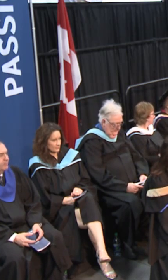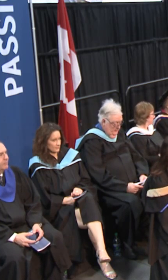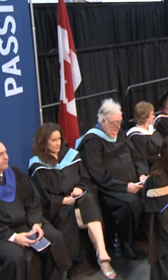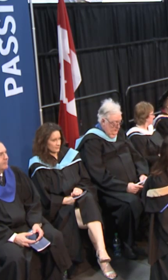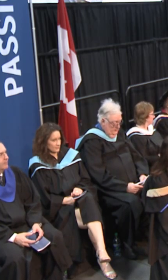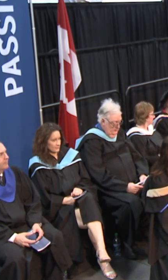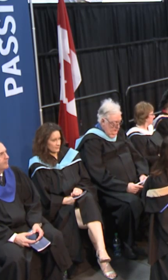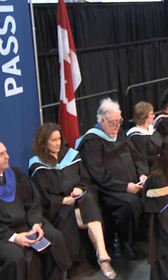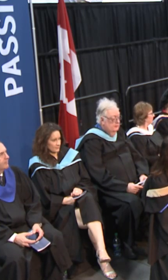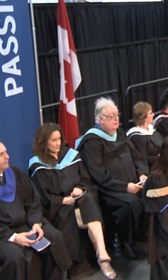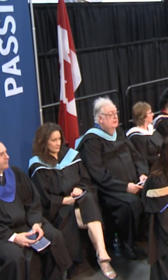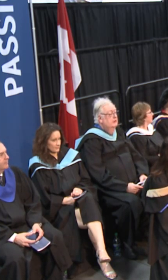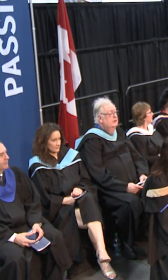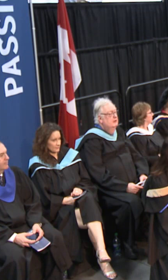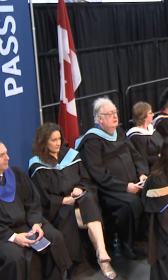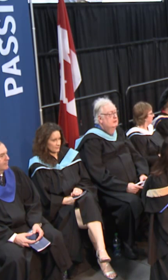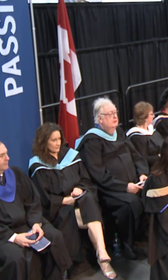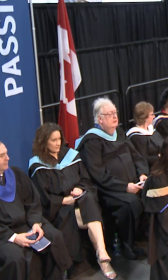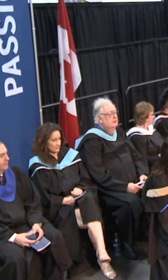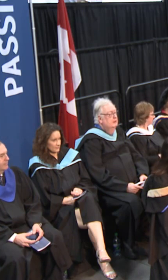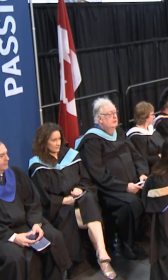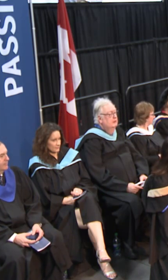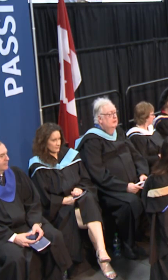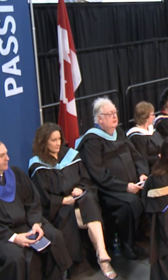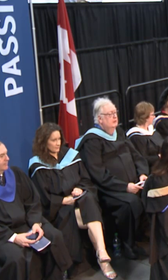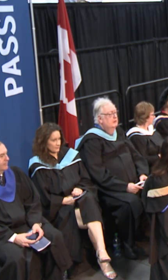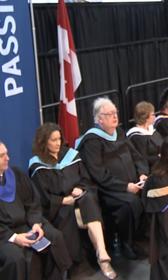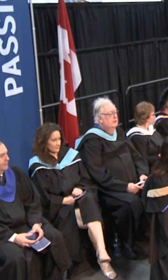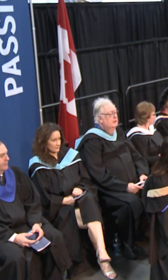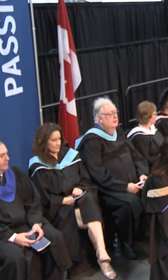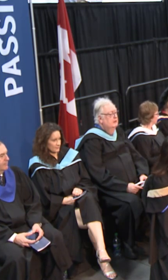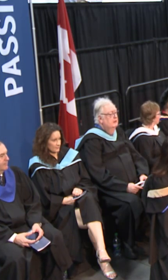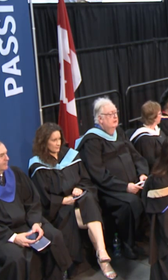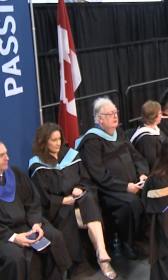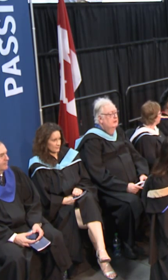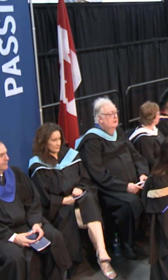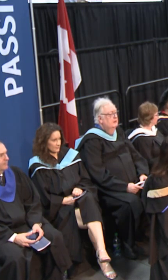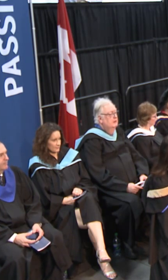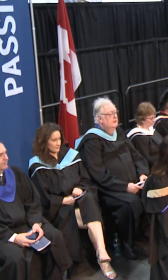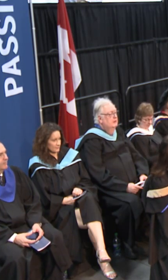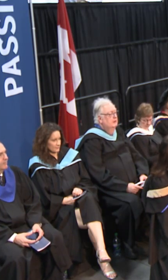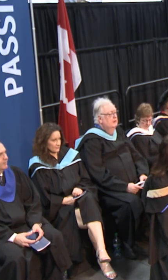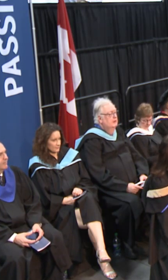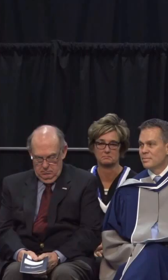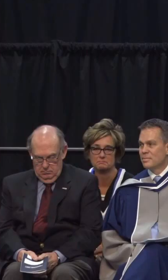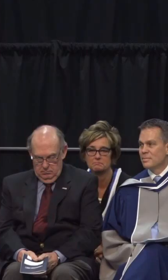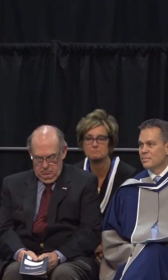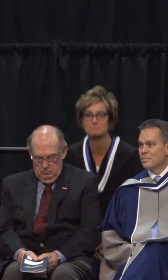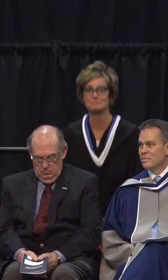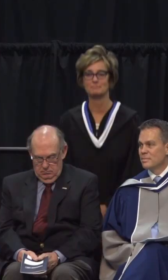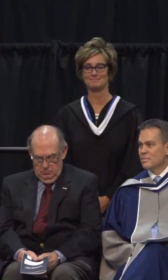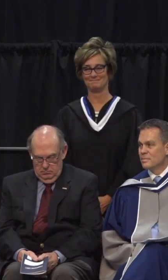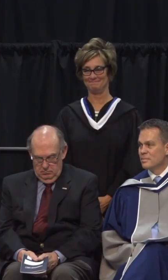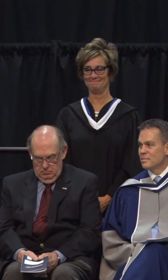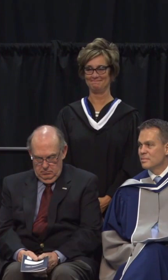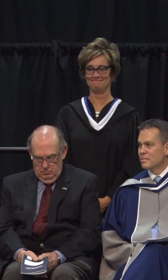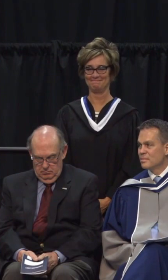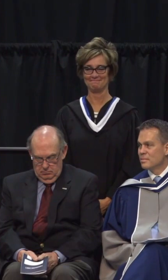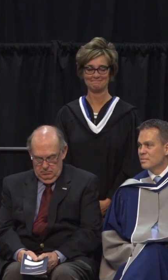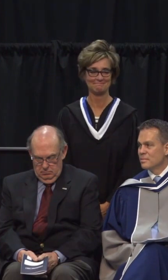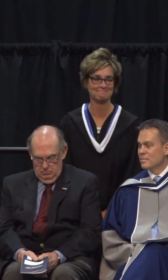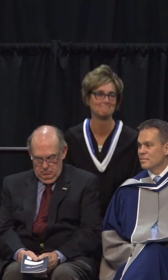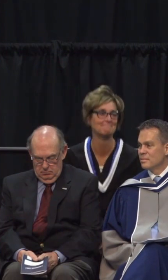Kathleen Allen, Associate Vice President, Enrollment and Student Services, Christine Arsenault, Director of Enrollment